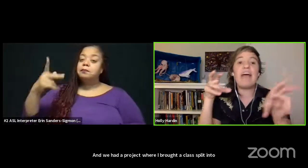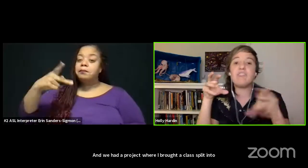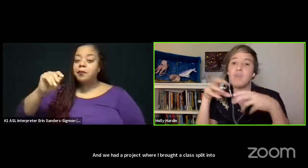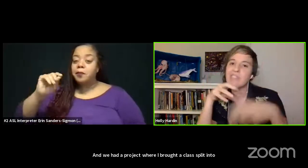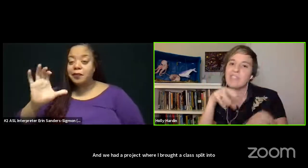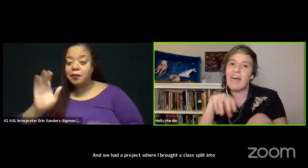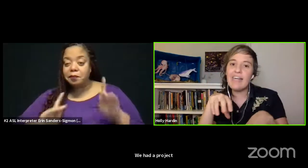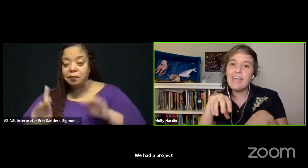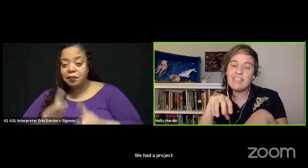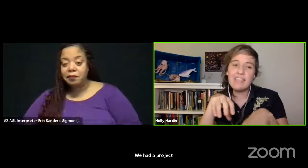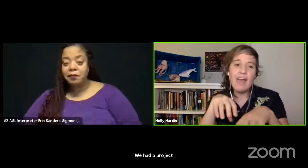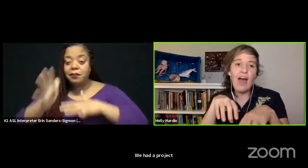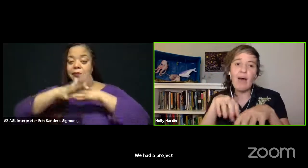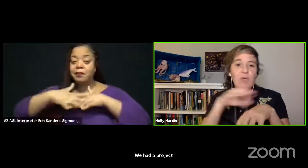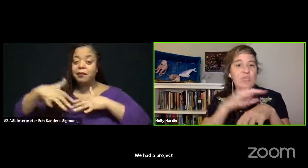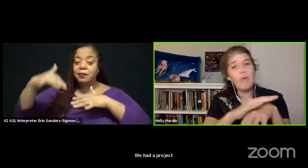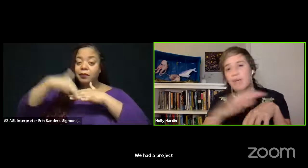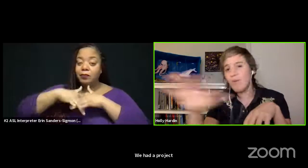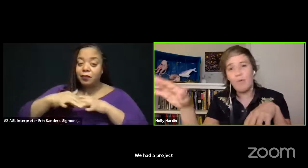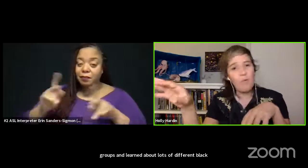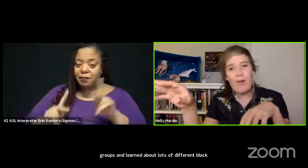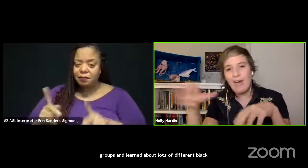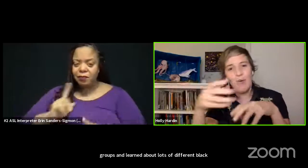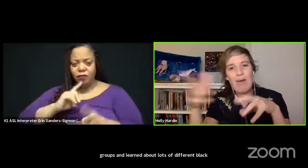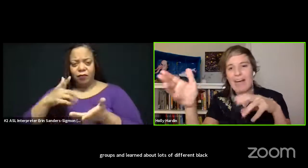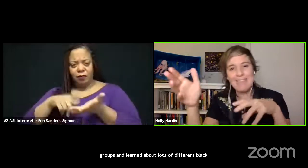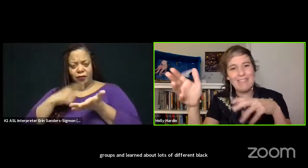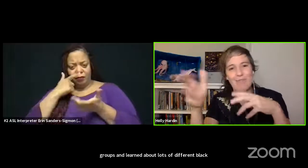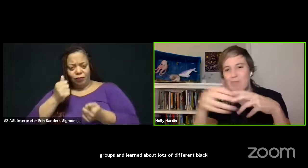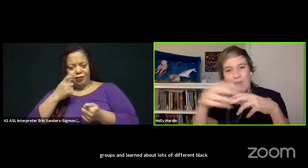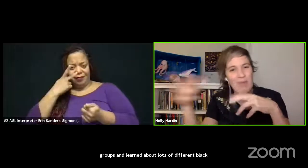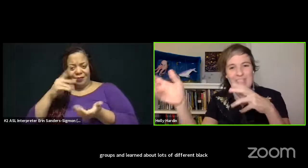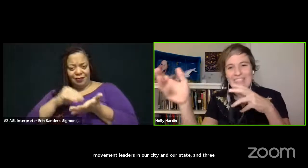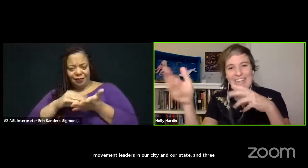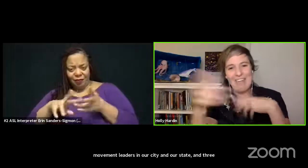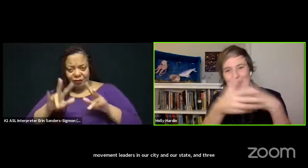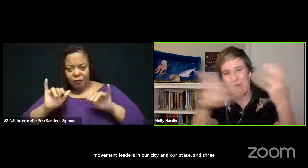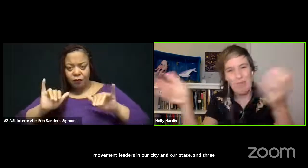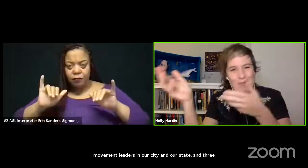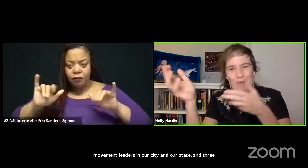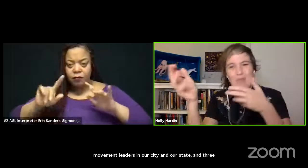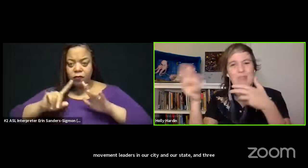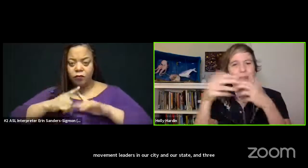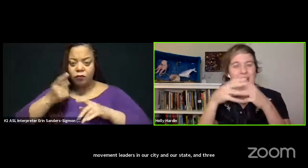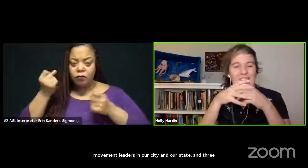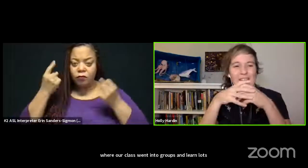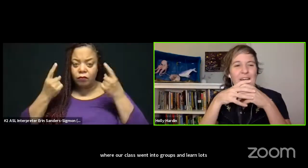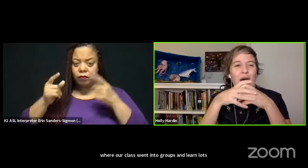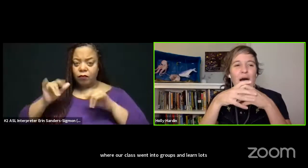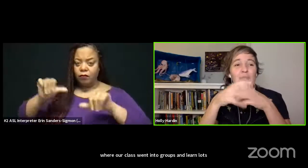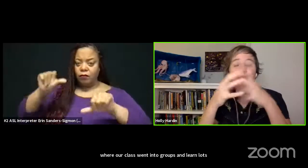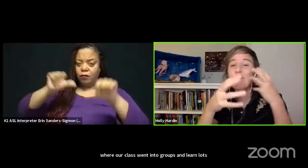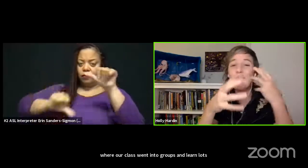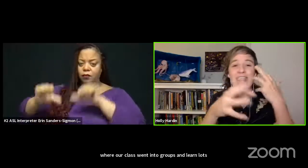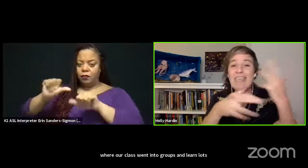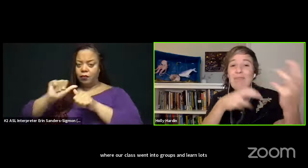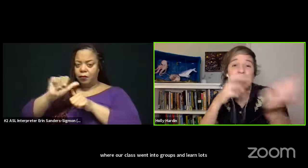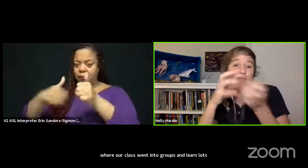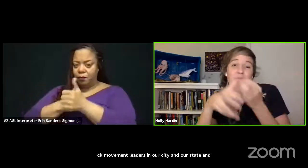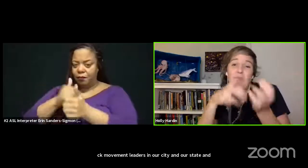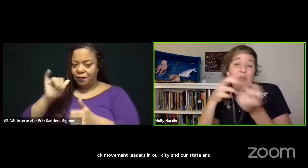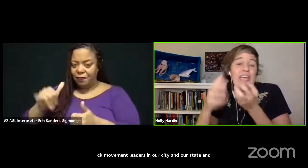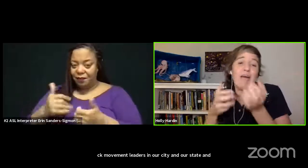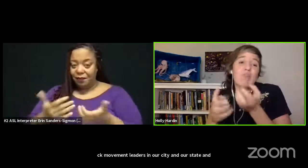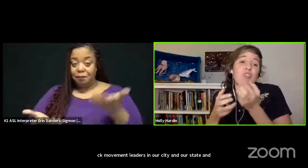tackle that issue in science, which went well past maybe what standards we were supposed to be on. But